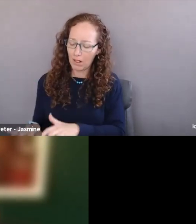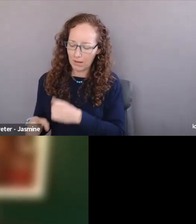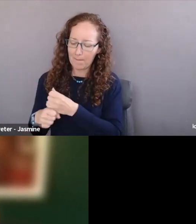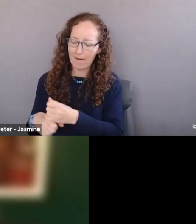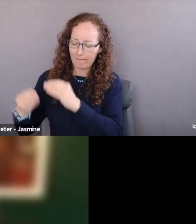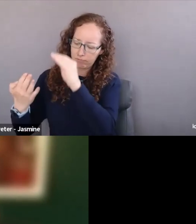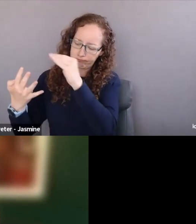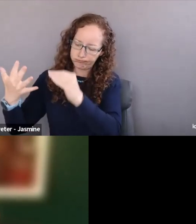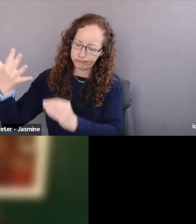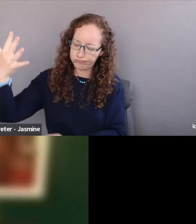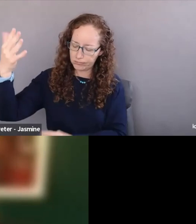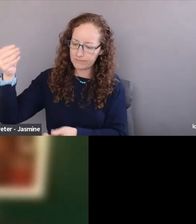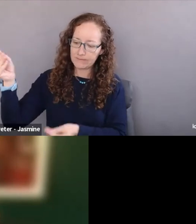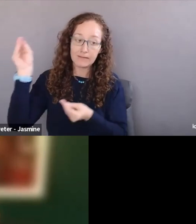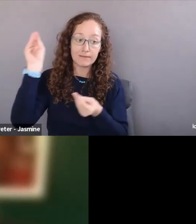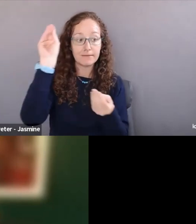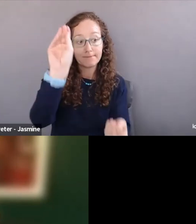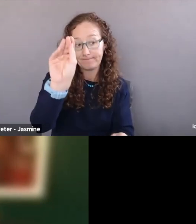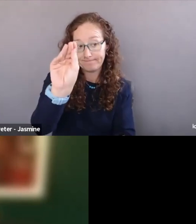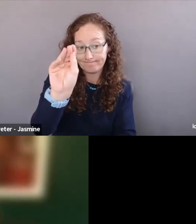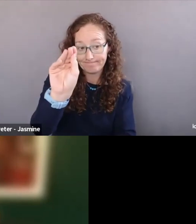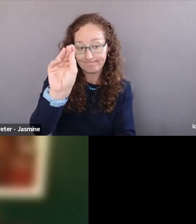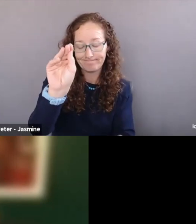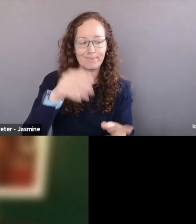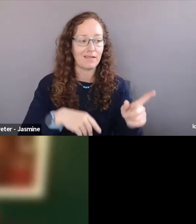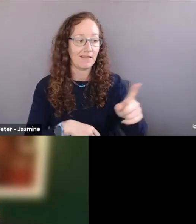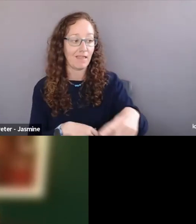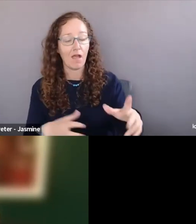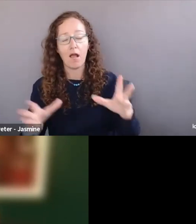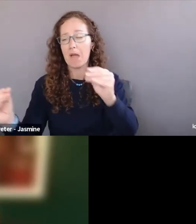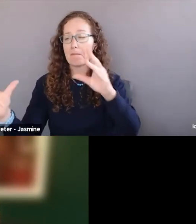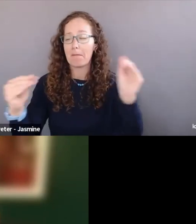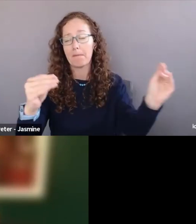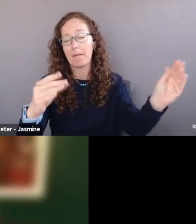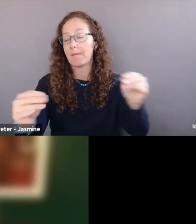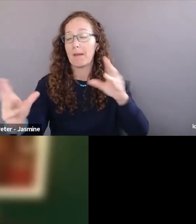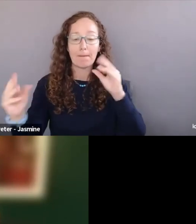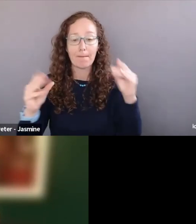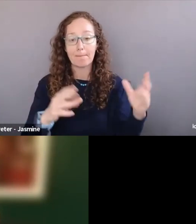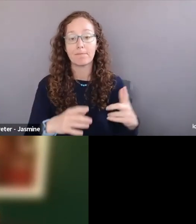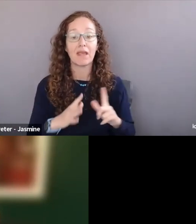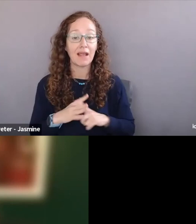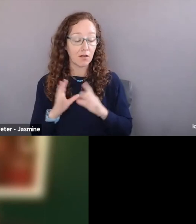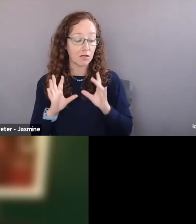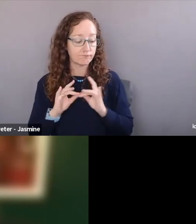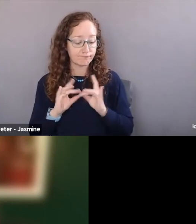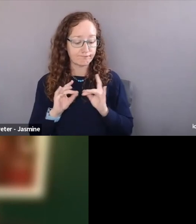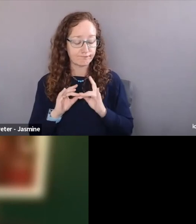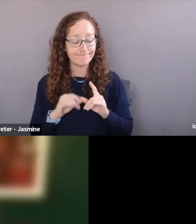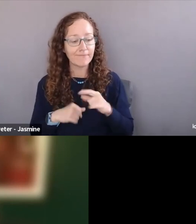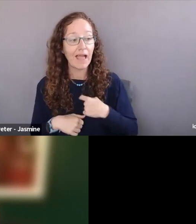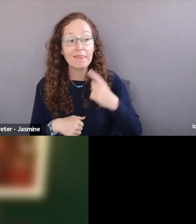list, and I brought it out, and they were all talking pretty loudly, I remember. And I started saying, I think, you